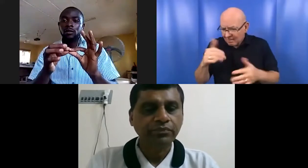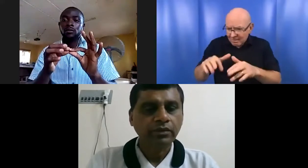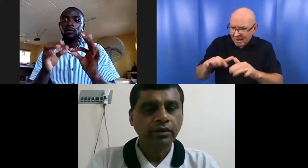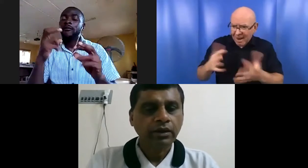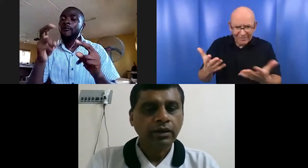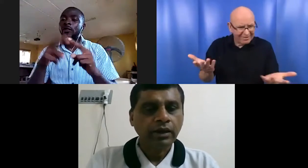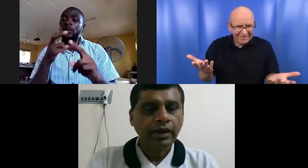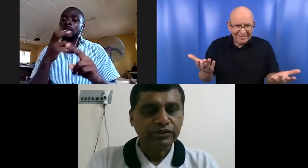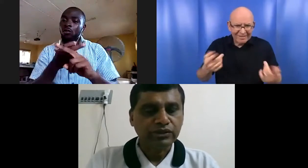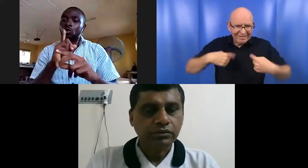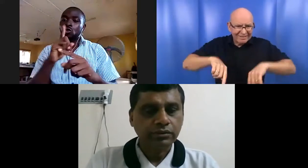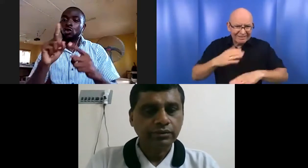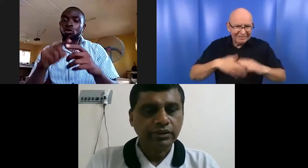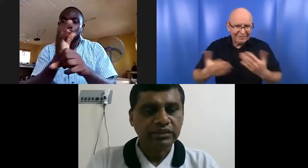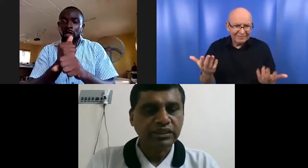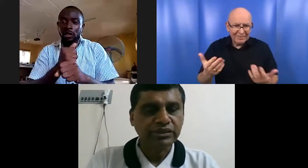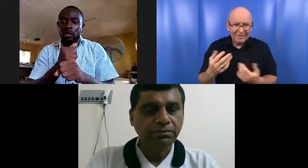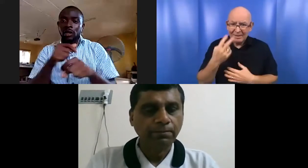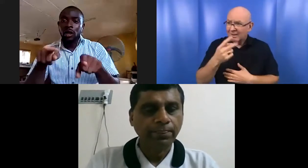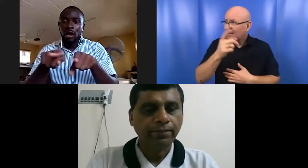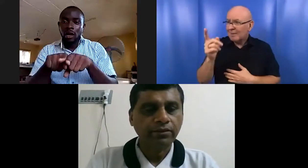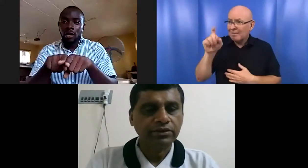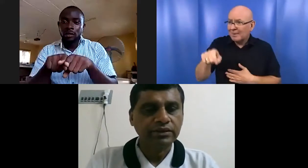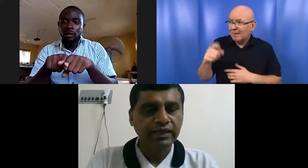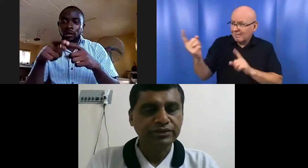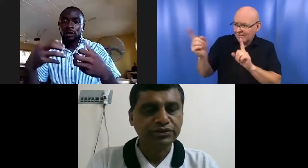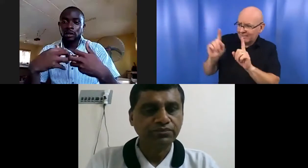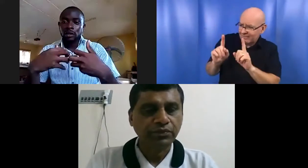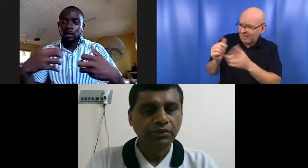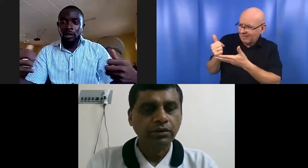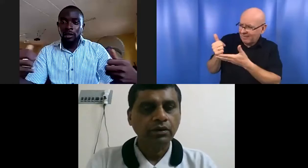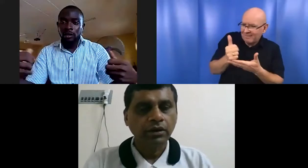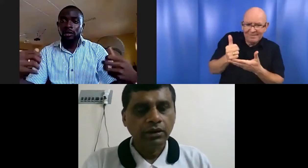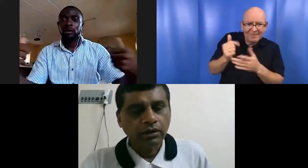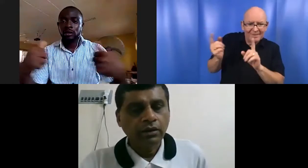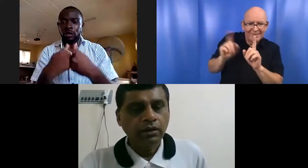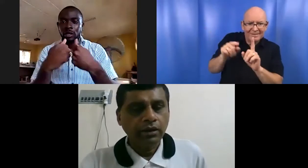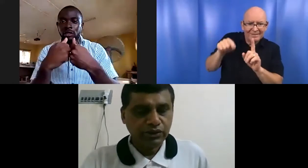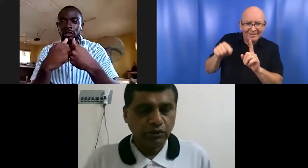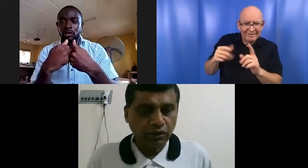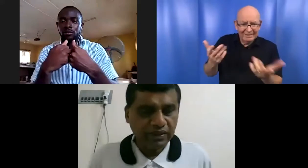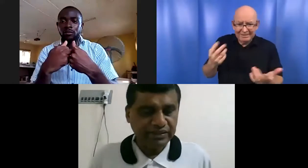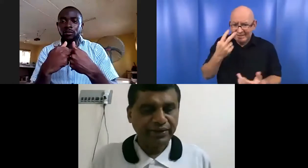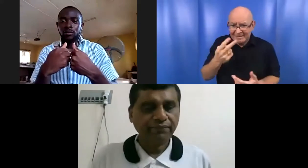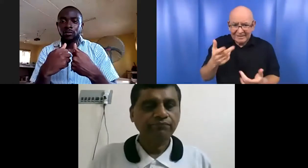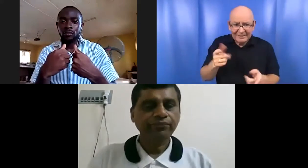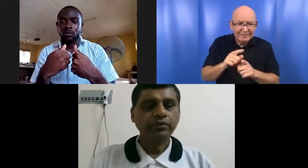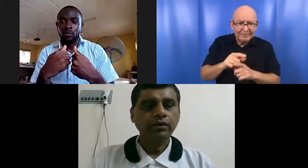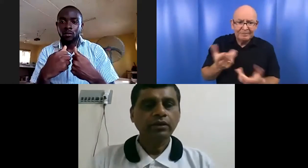get, as the distancing challenge is always